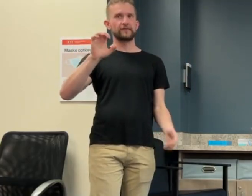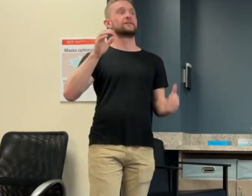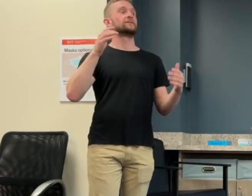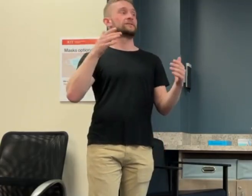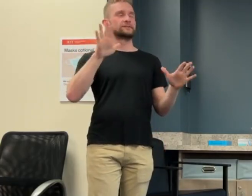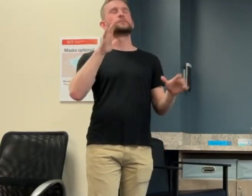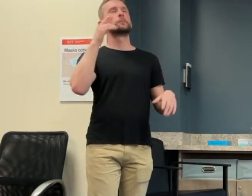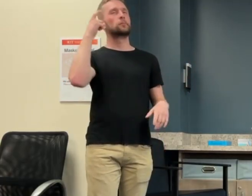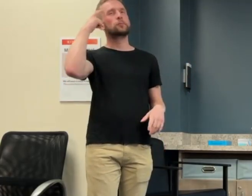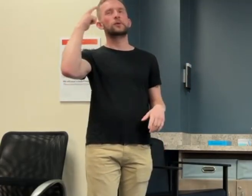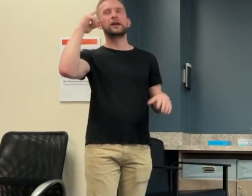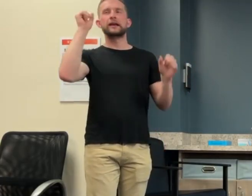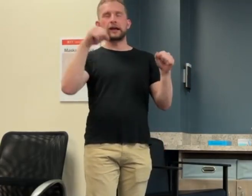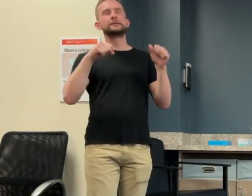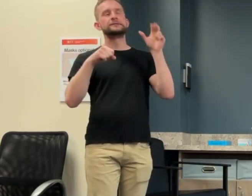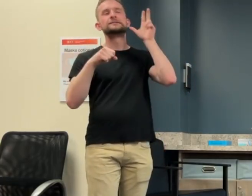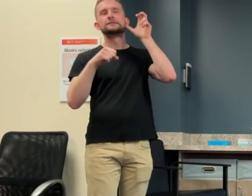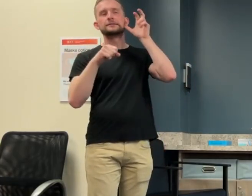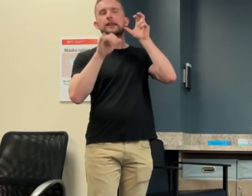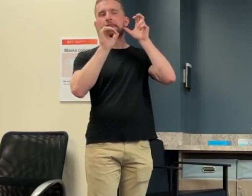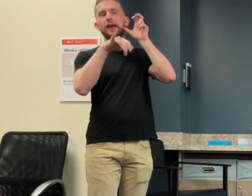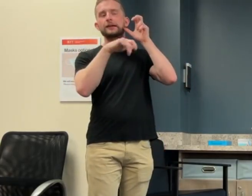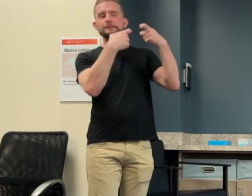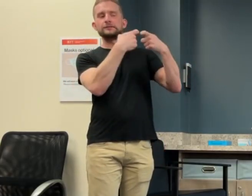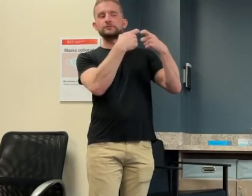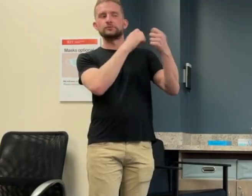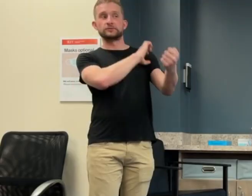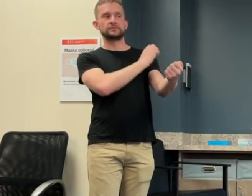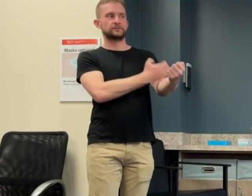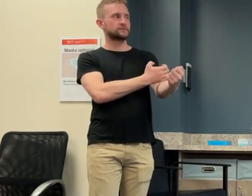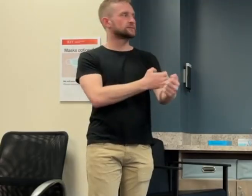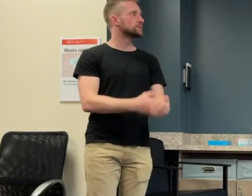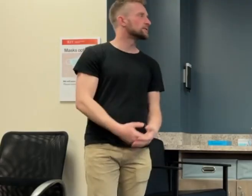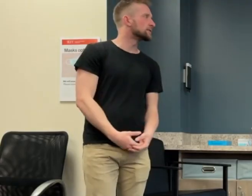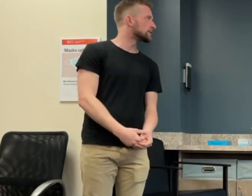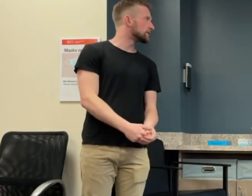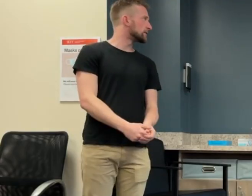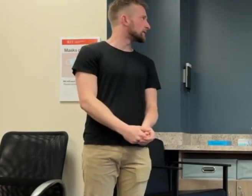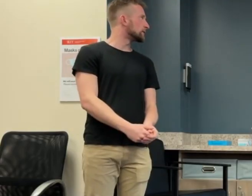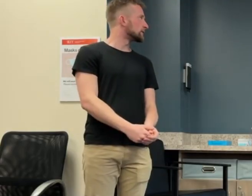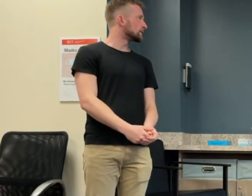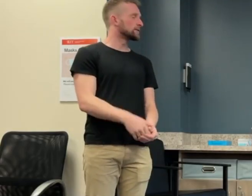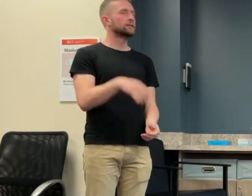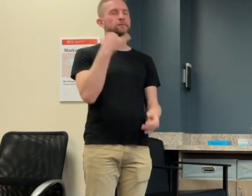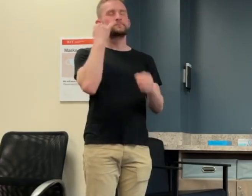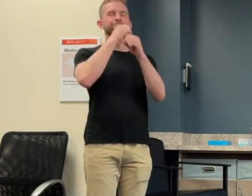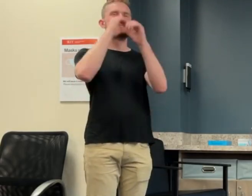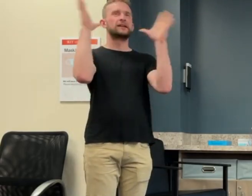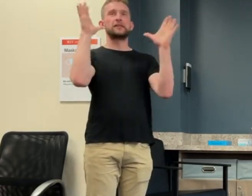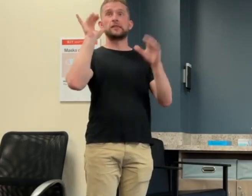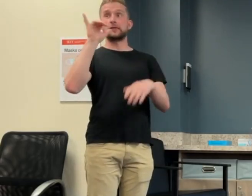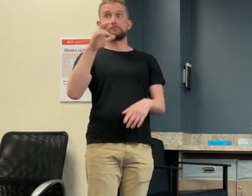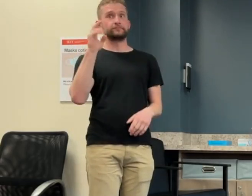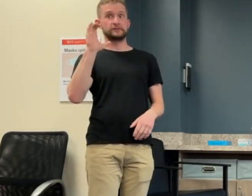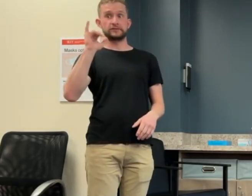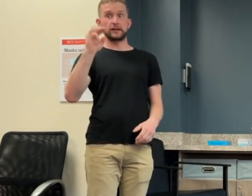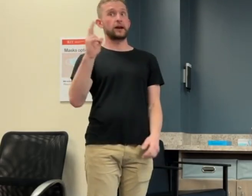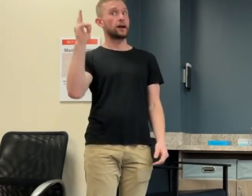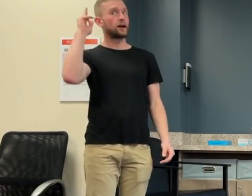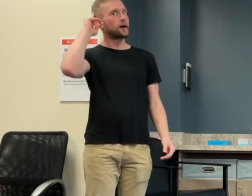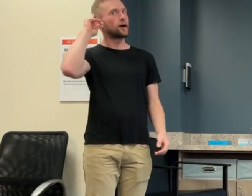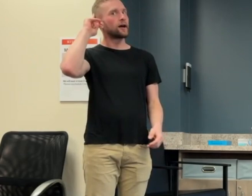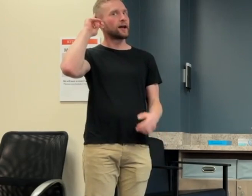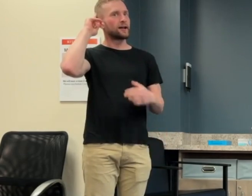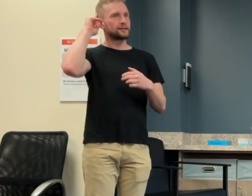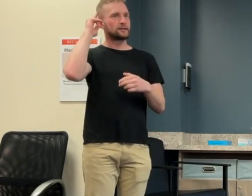signal. So if you picture where that implant is, it's implanted directly into